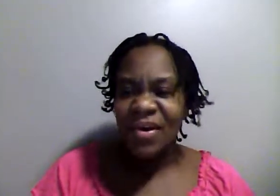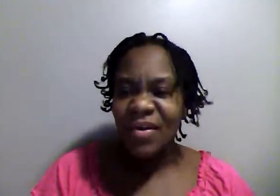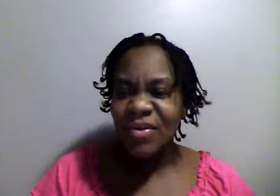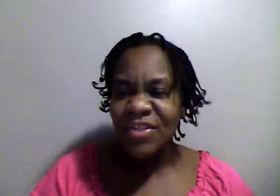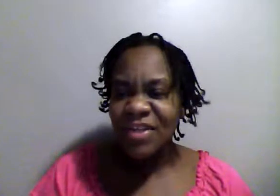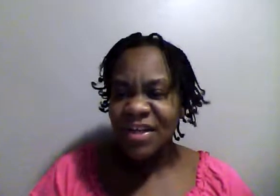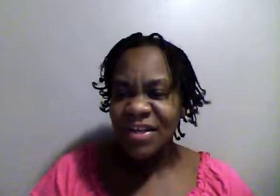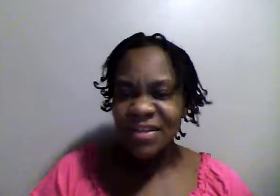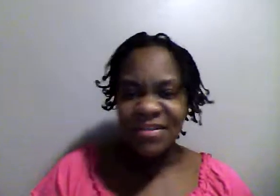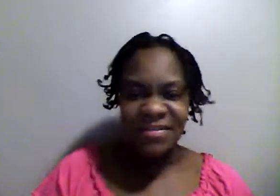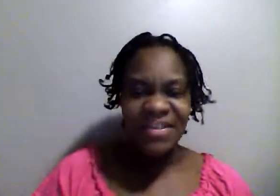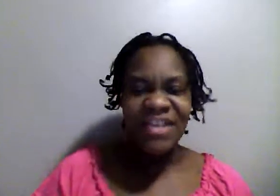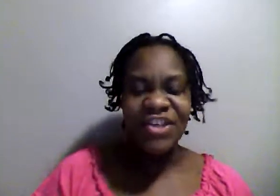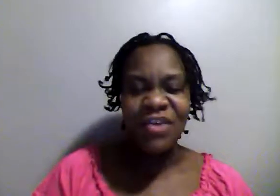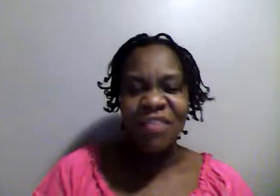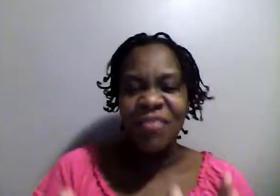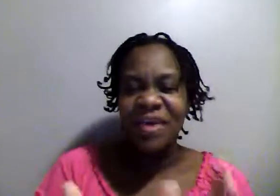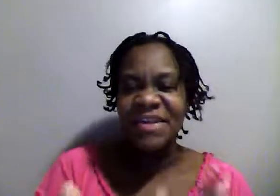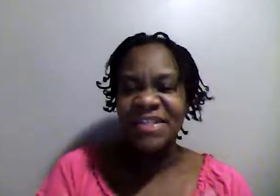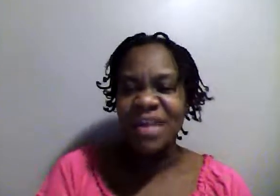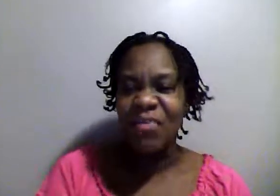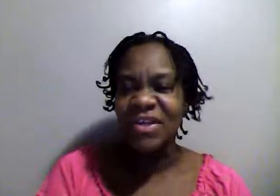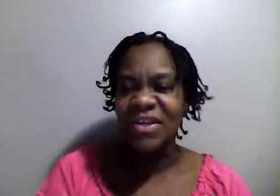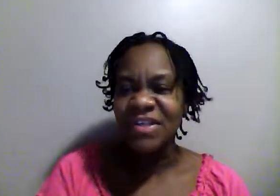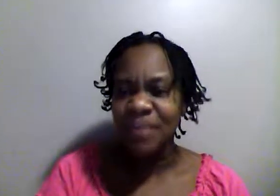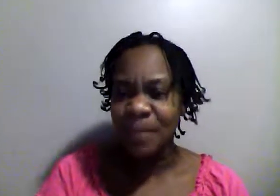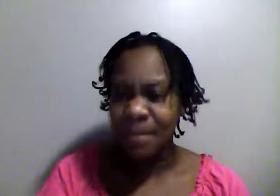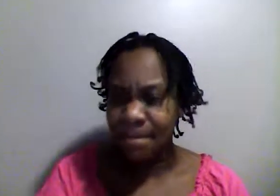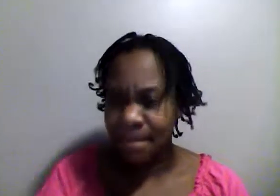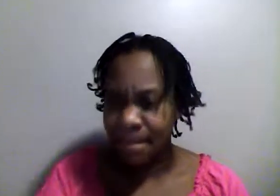close to the section of where the stem was,